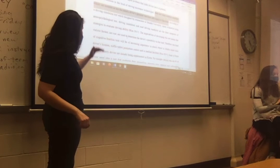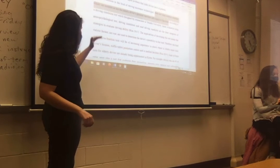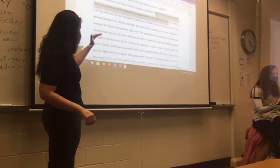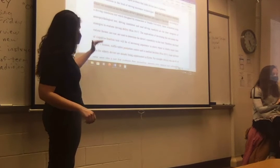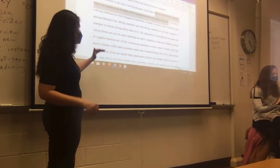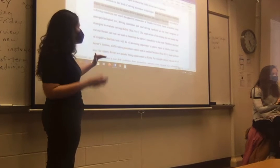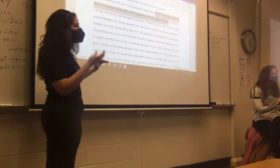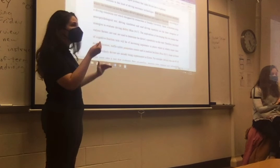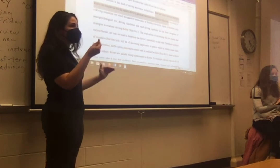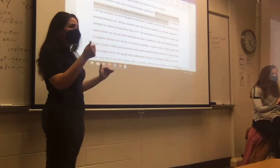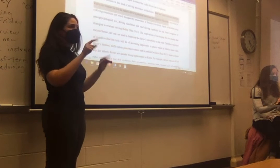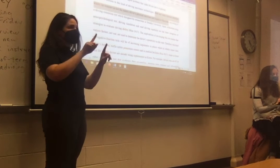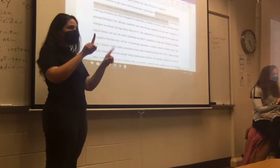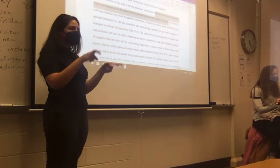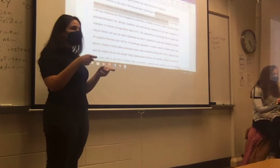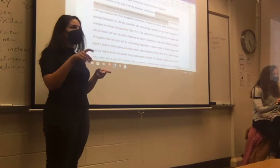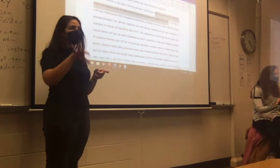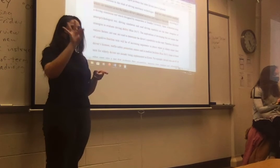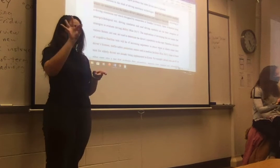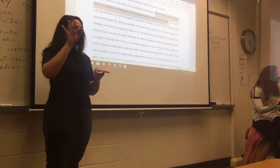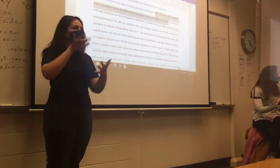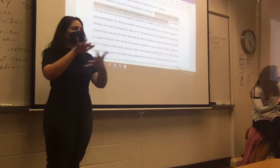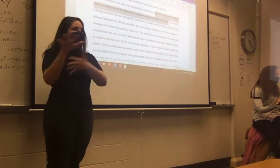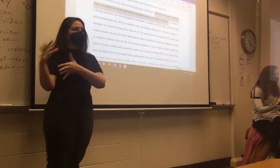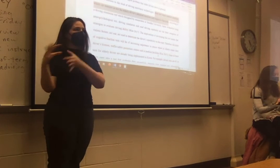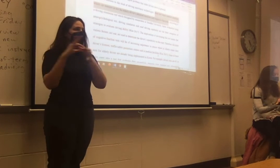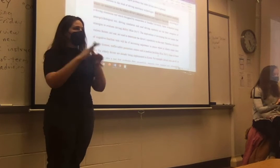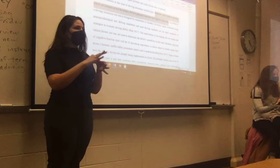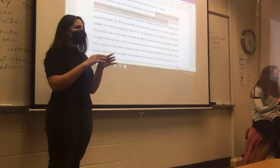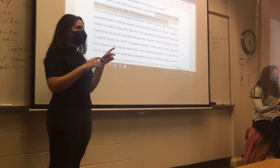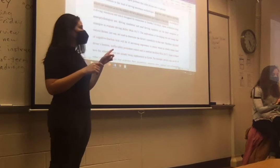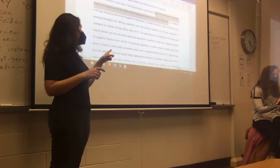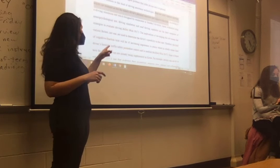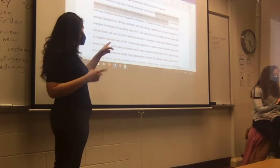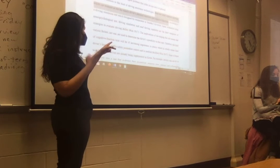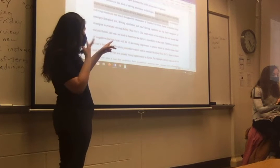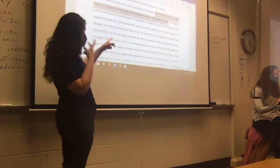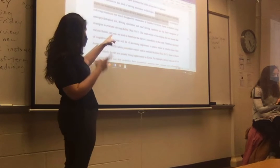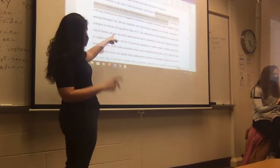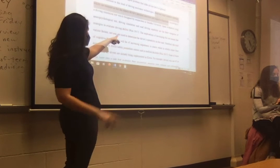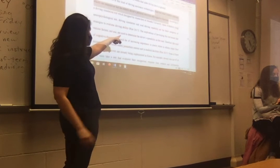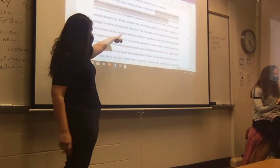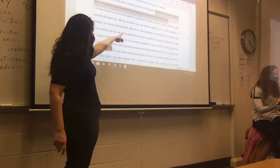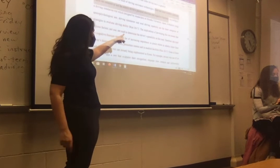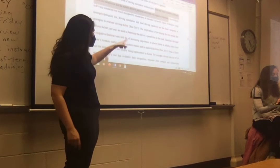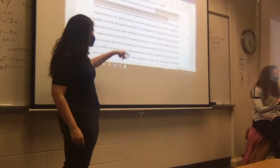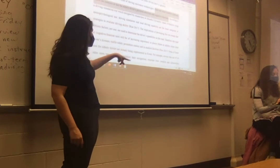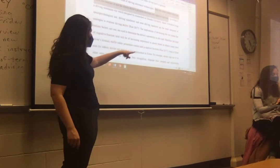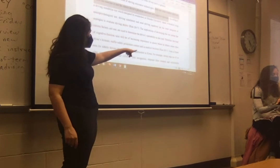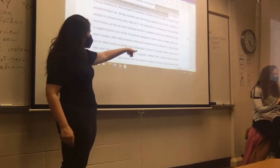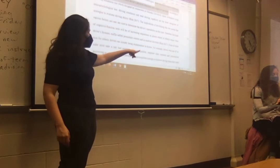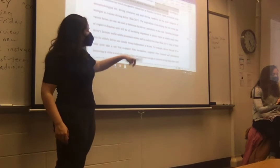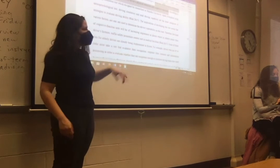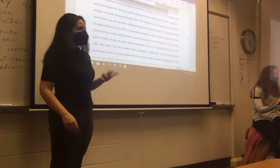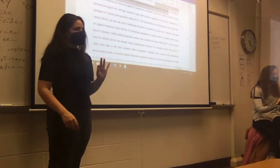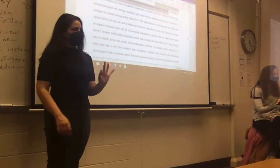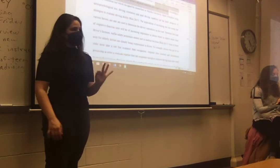topic. We can see the in-text citations here. So that is good.